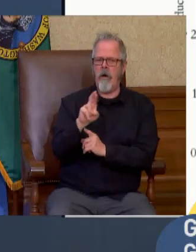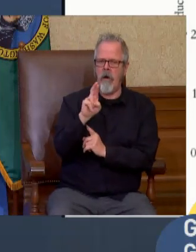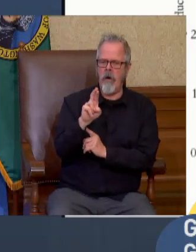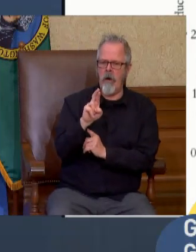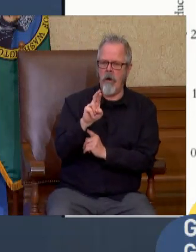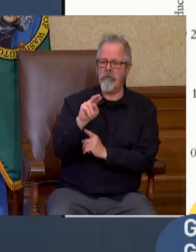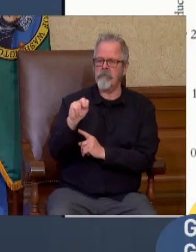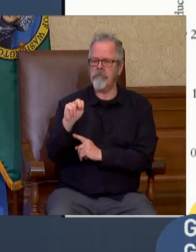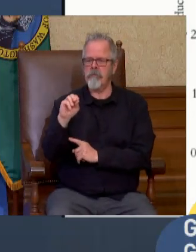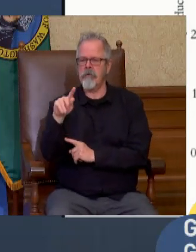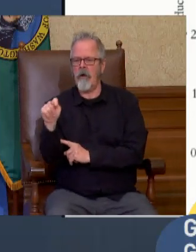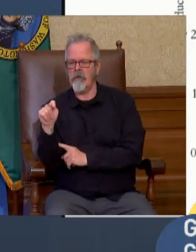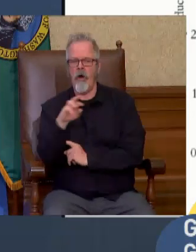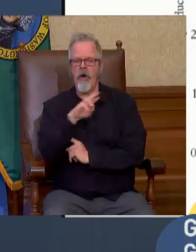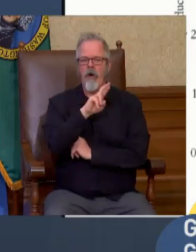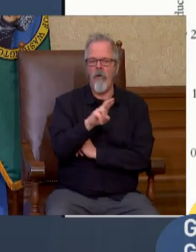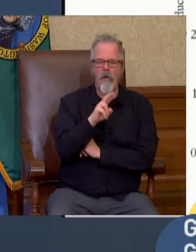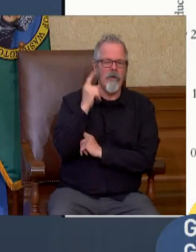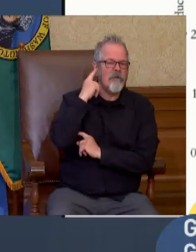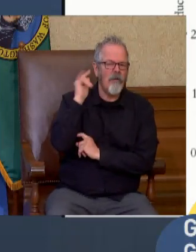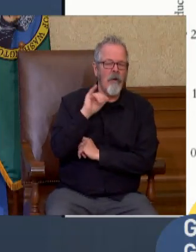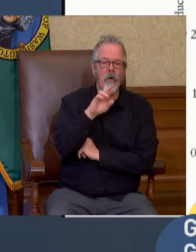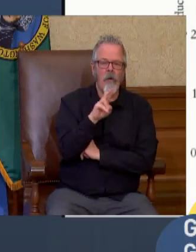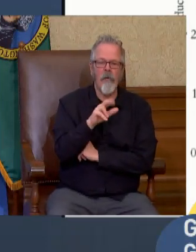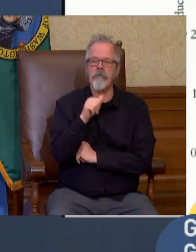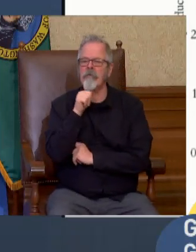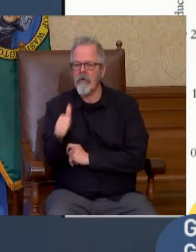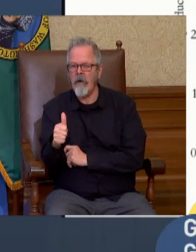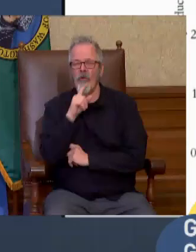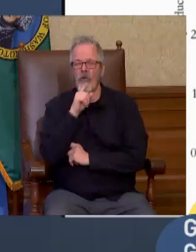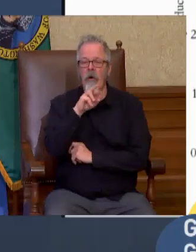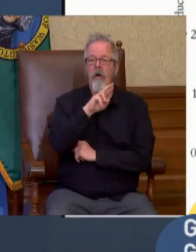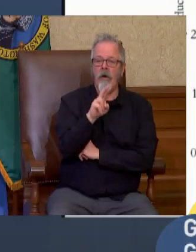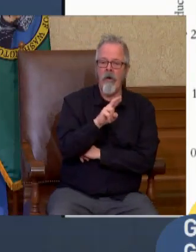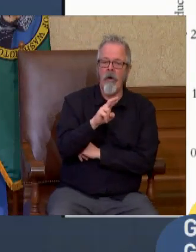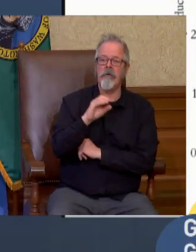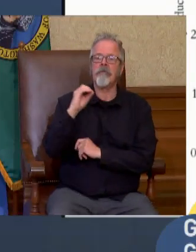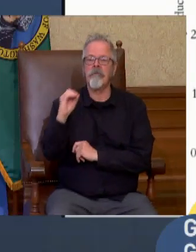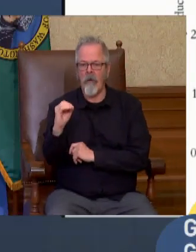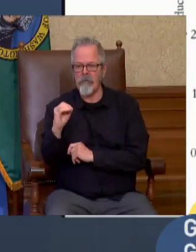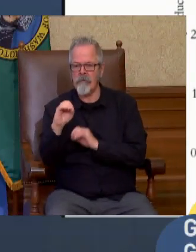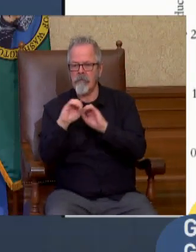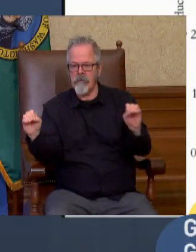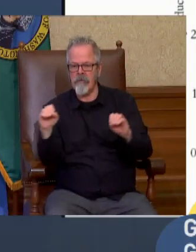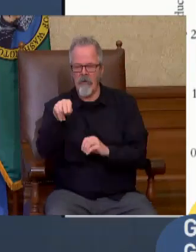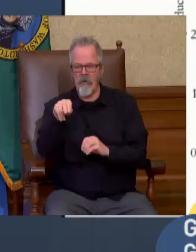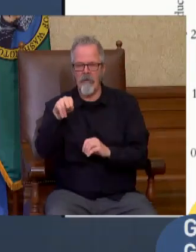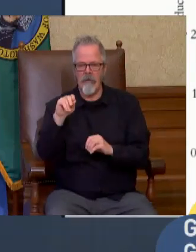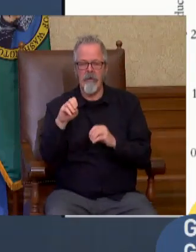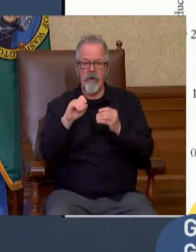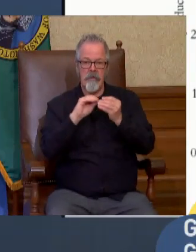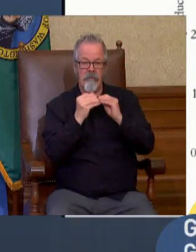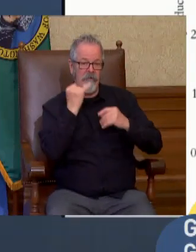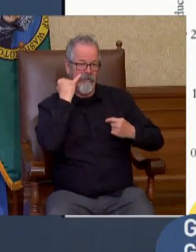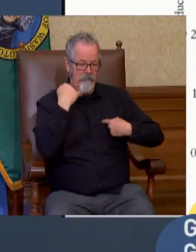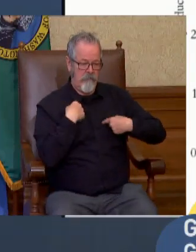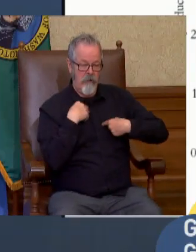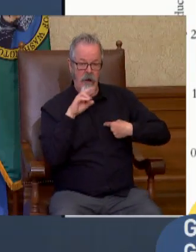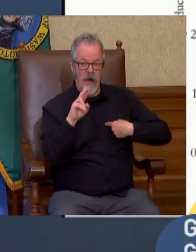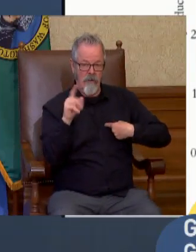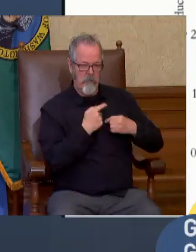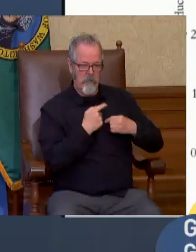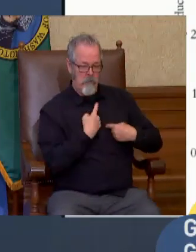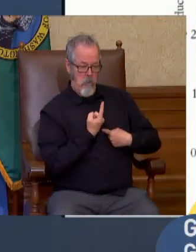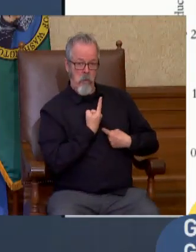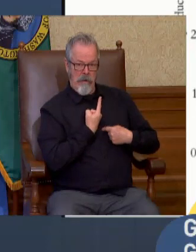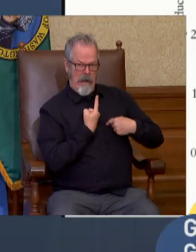what it tells you is how many people become infected for each person that is infected. And you'll see that that